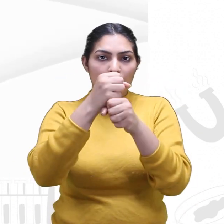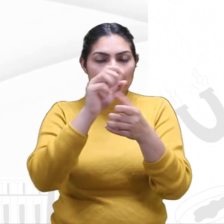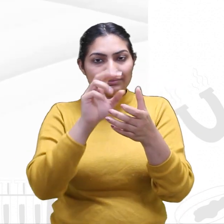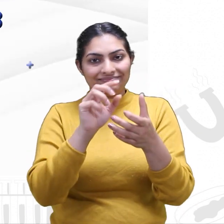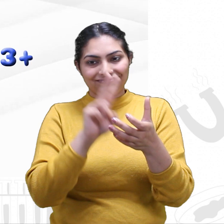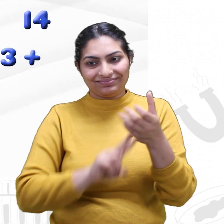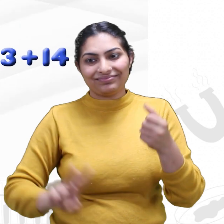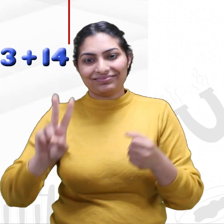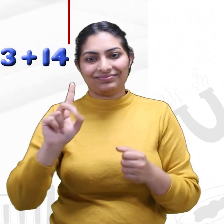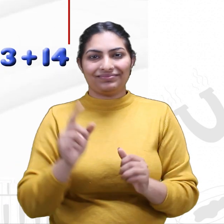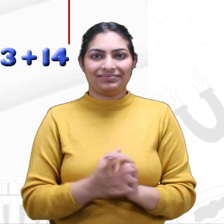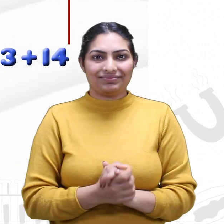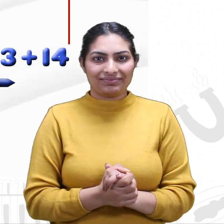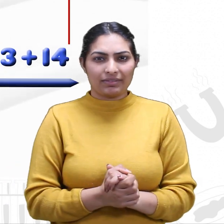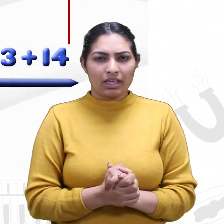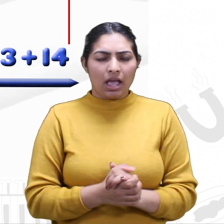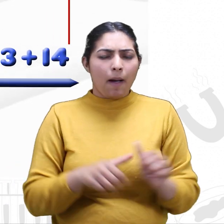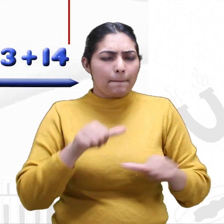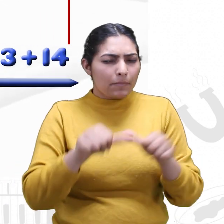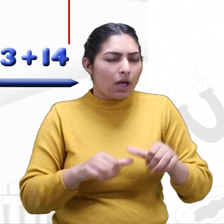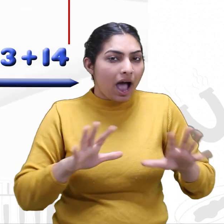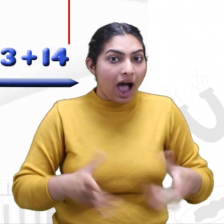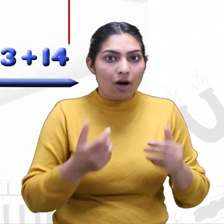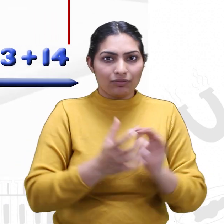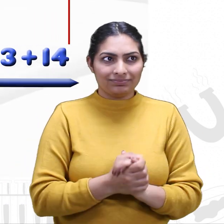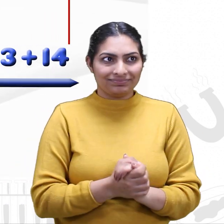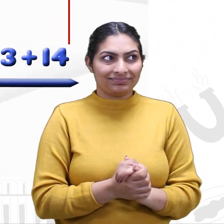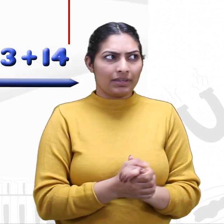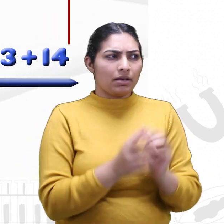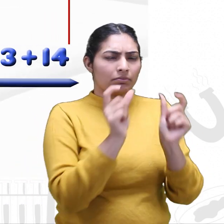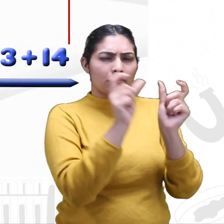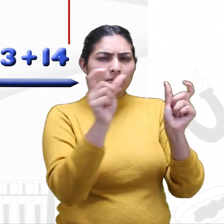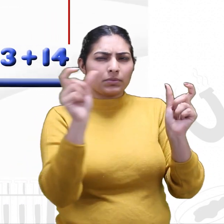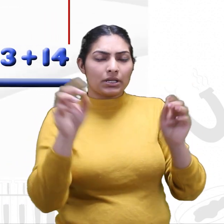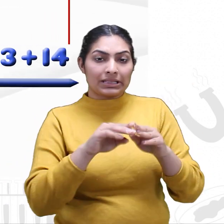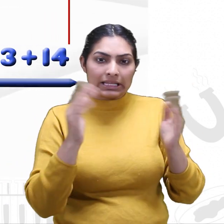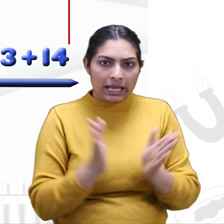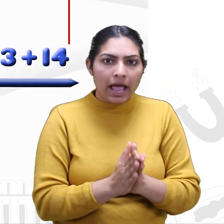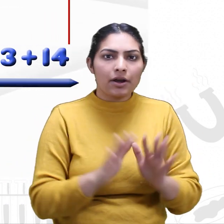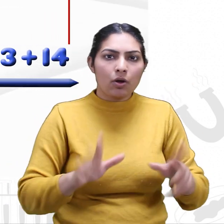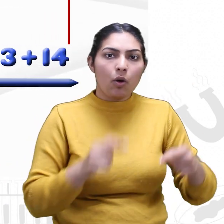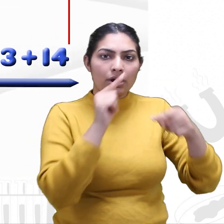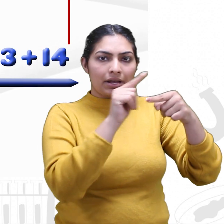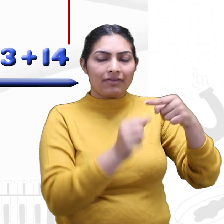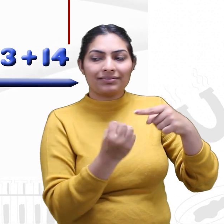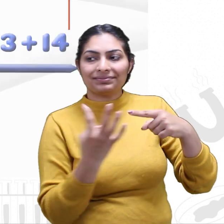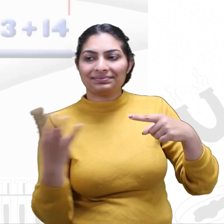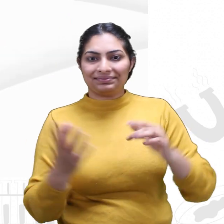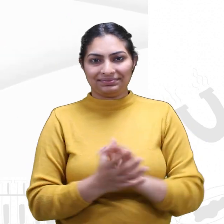the numbers and then divide by how many numbers there are. The mean is just the average of a set of